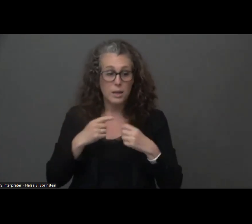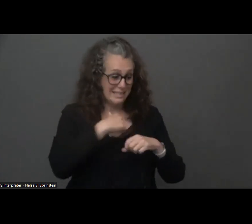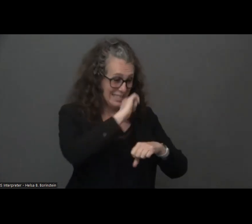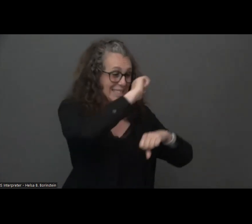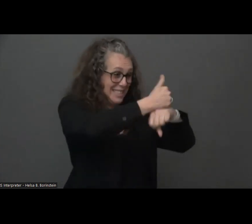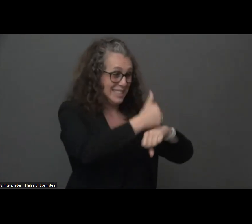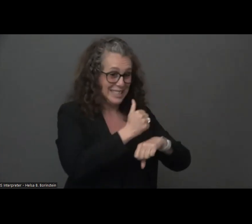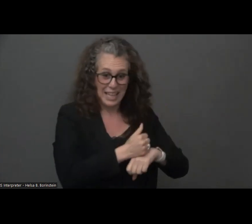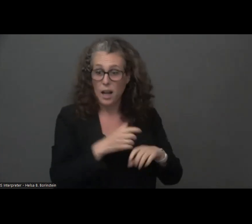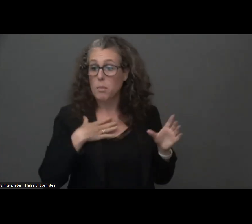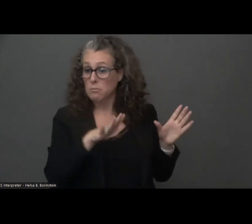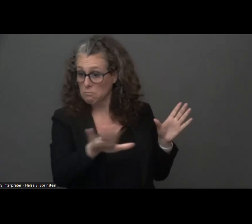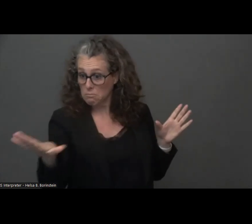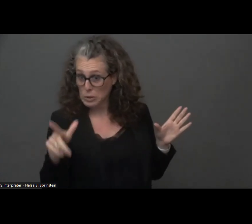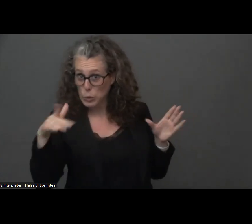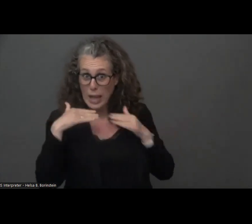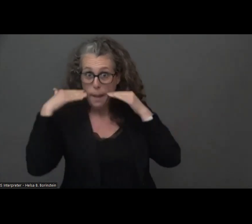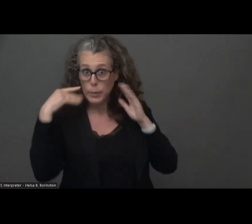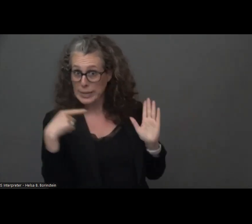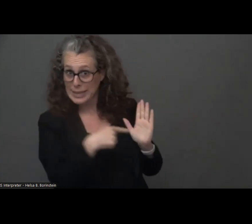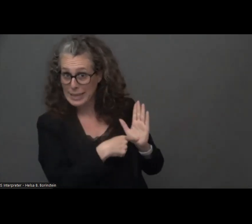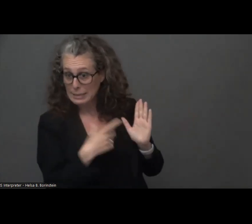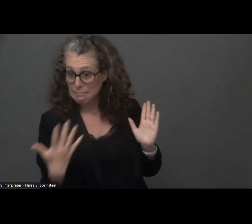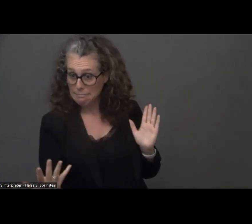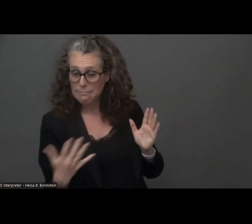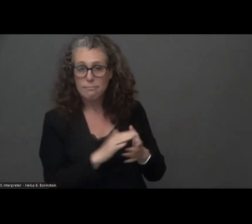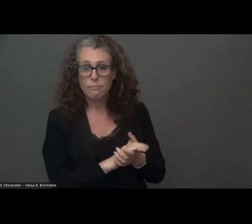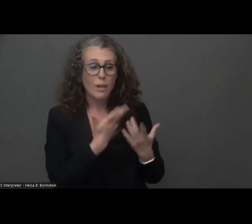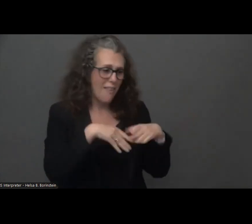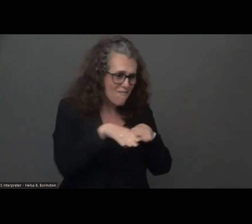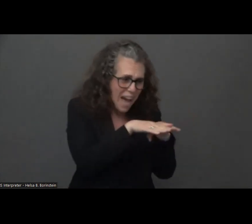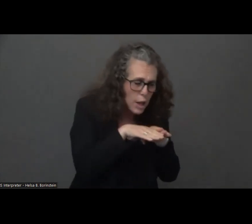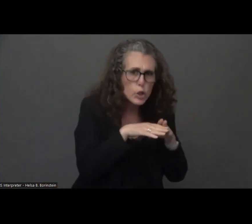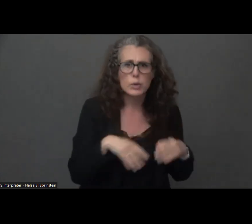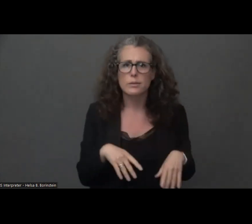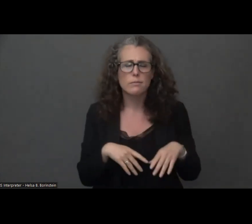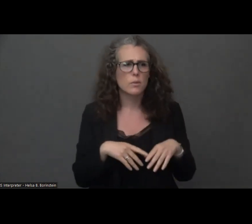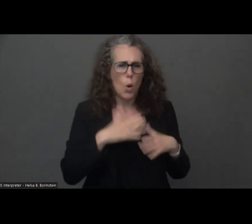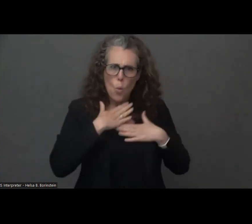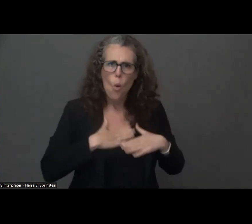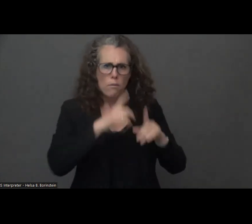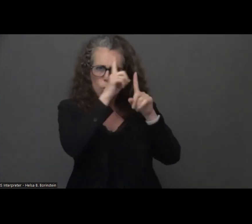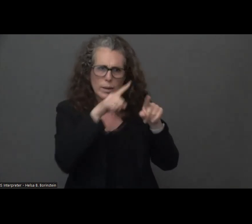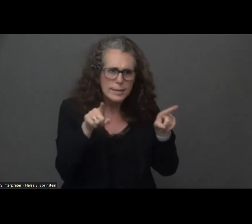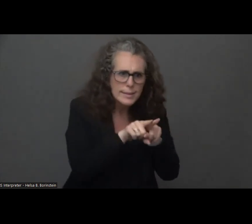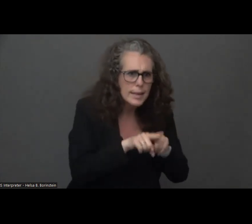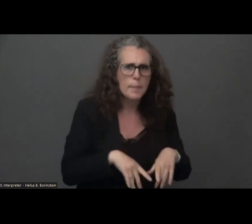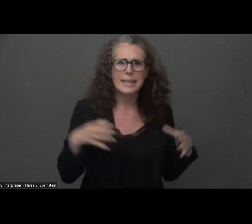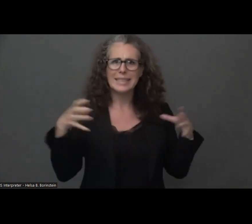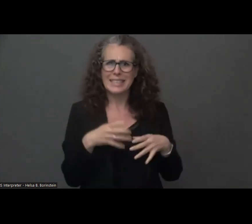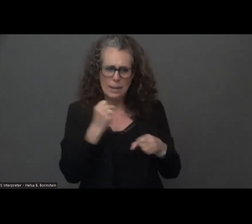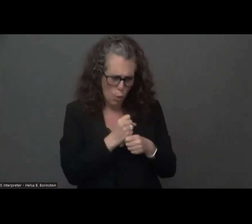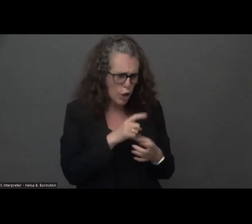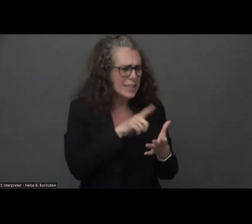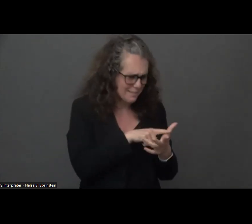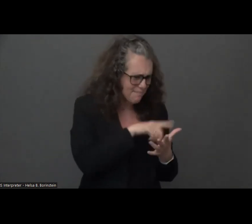needs. We can have the values, we can have the common understanding and the teamwork, but there may be further technological developments or an evolution